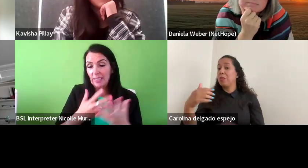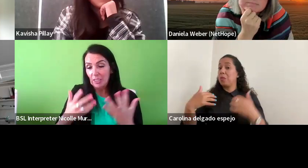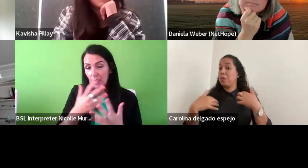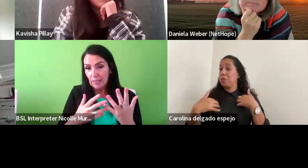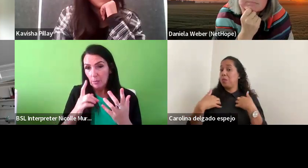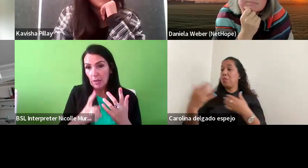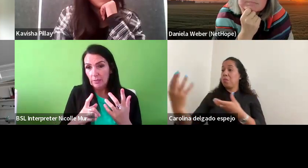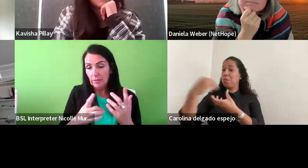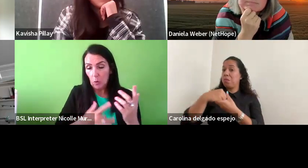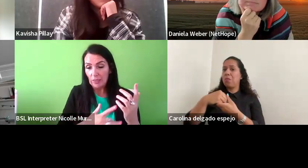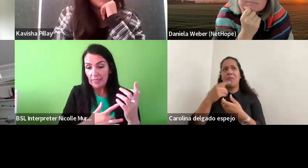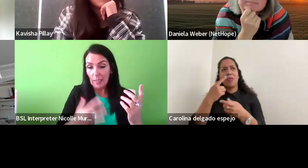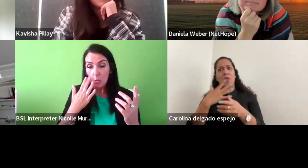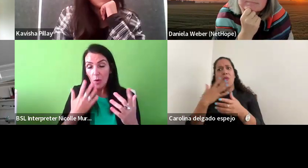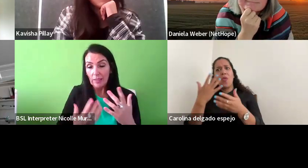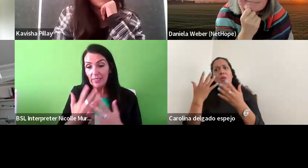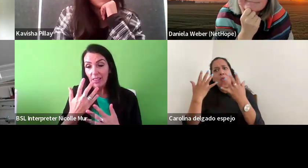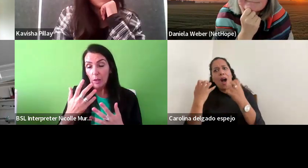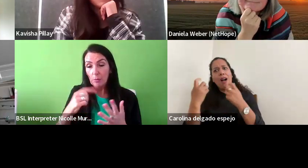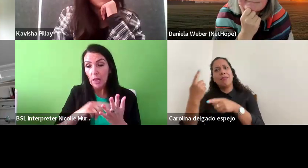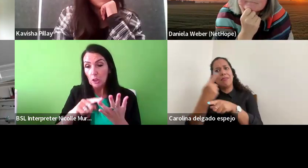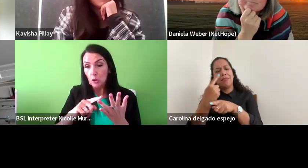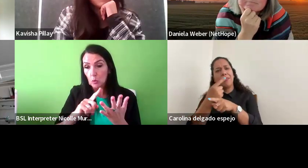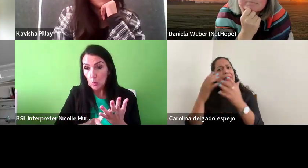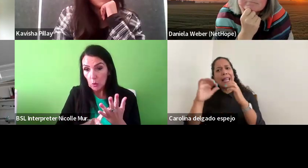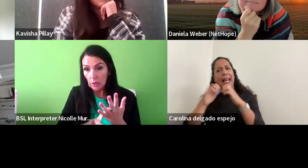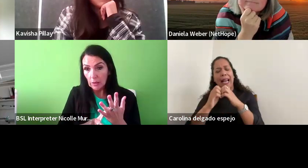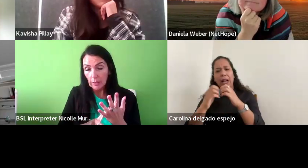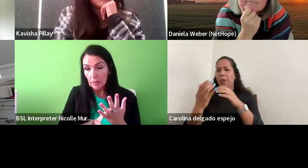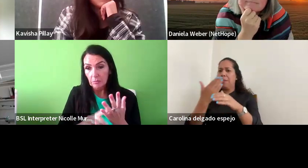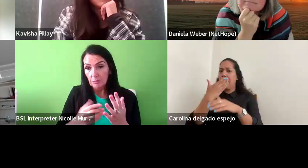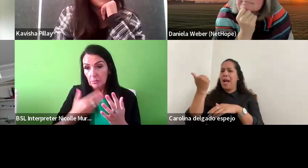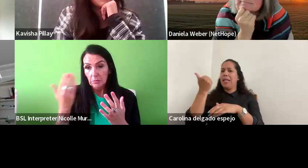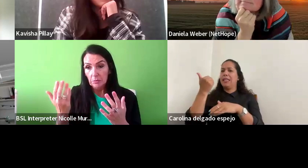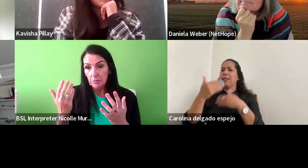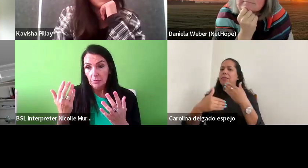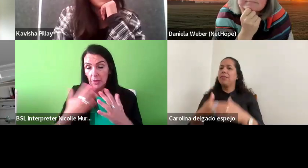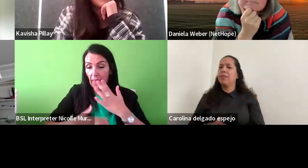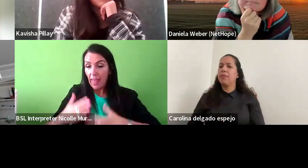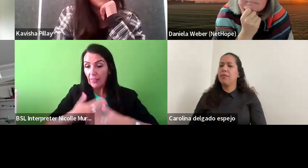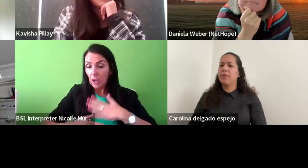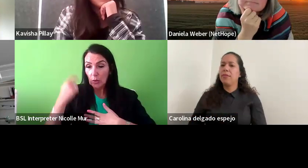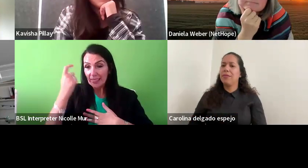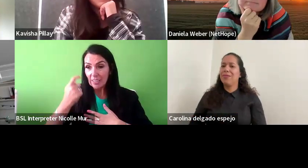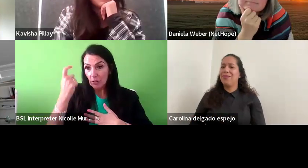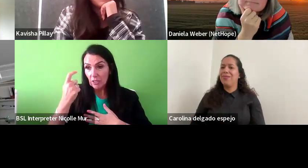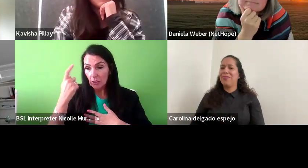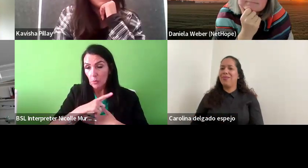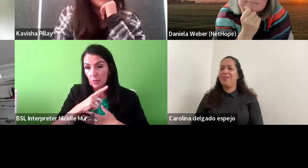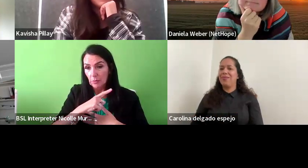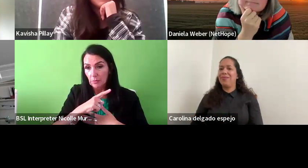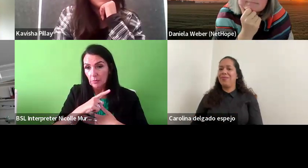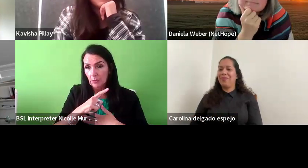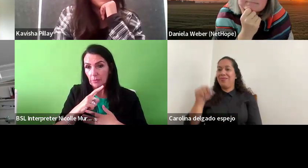but honestly, when they develop a tool, they don't have any ethical consideration because the bottom line is